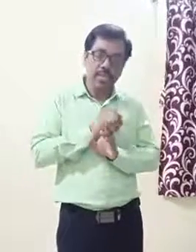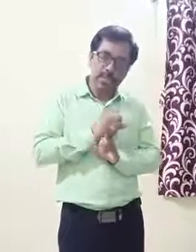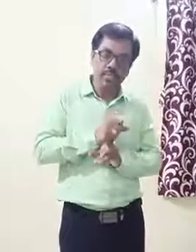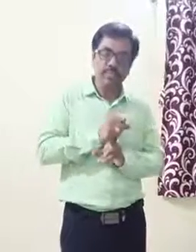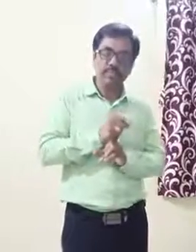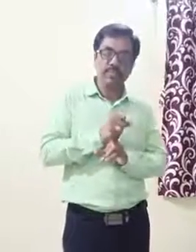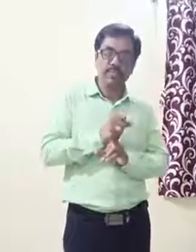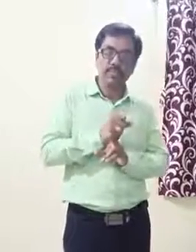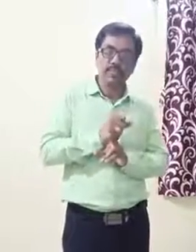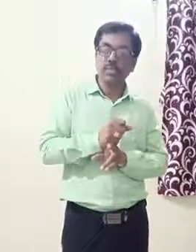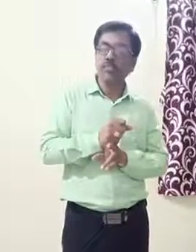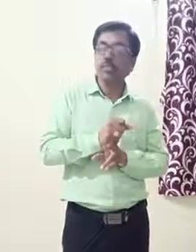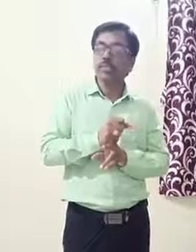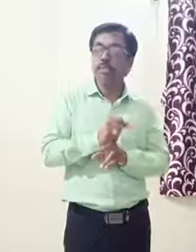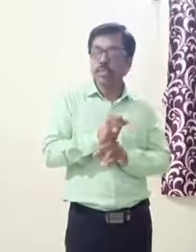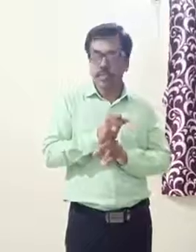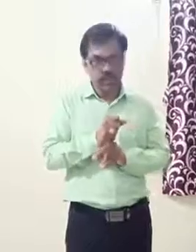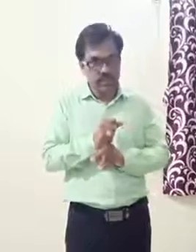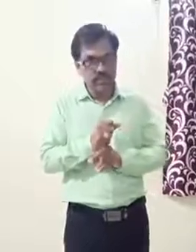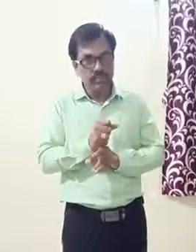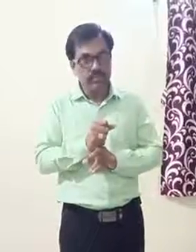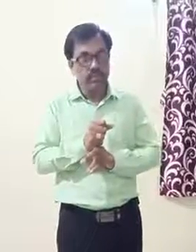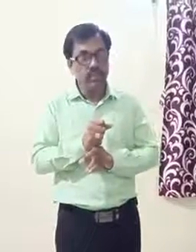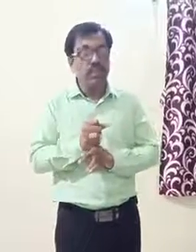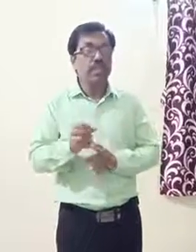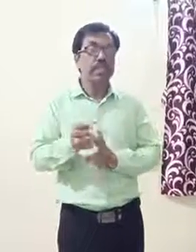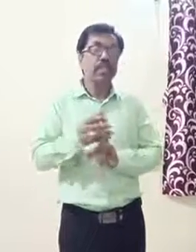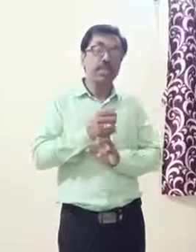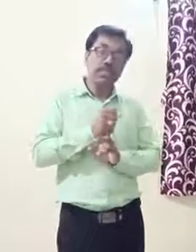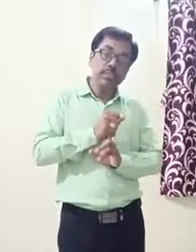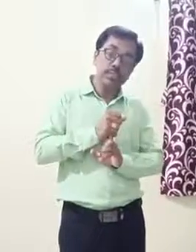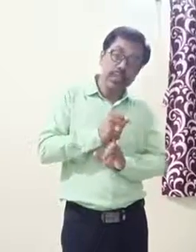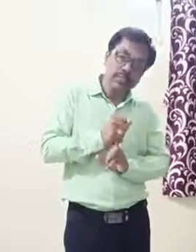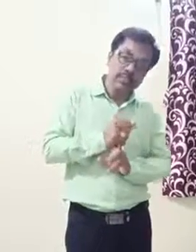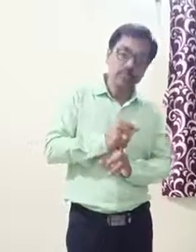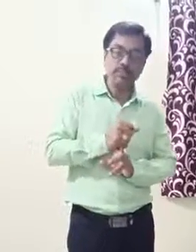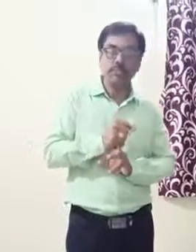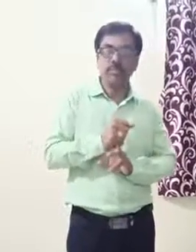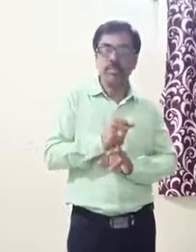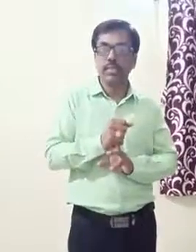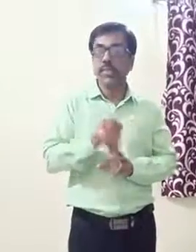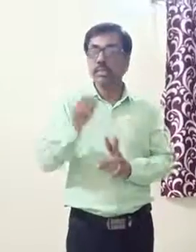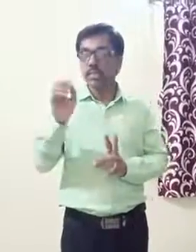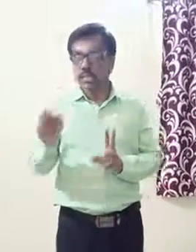taxation, means Napoleon increased tax. He introduced censorship. Here censorship